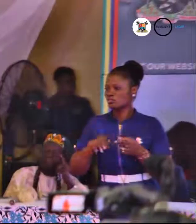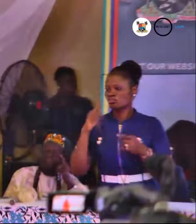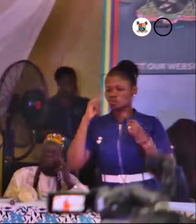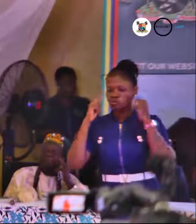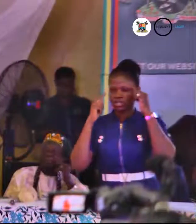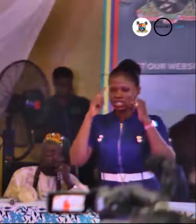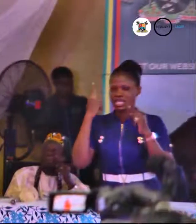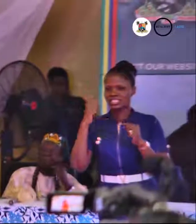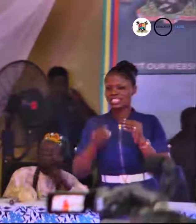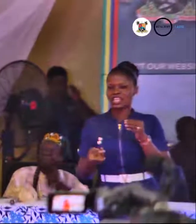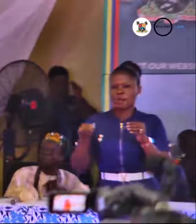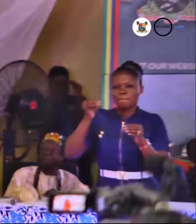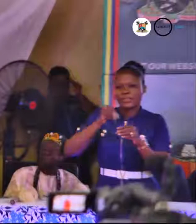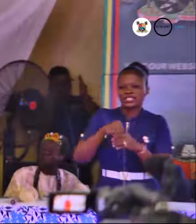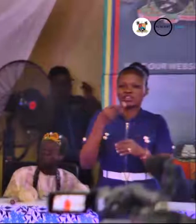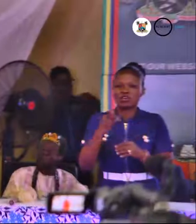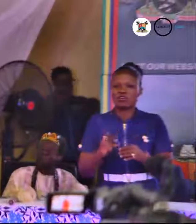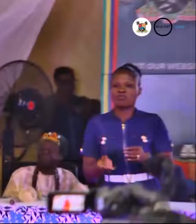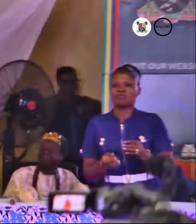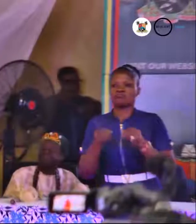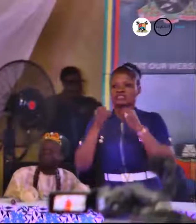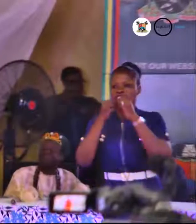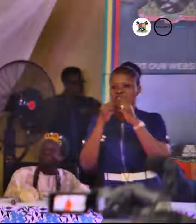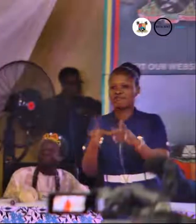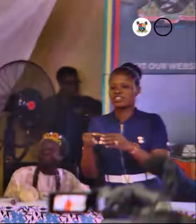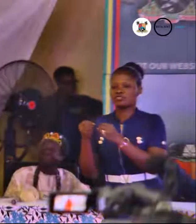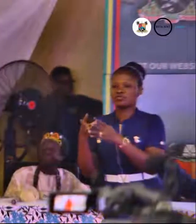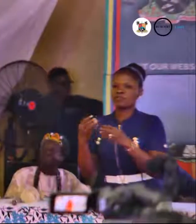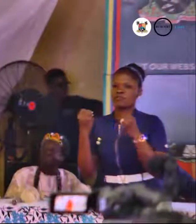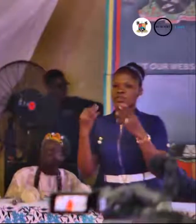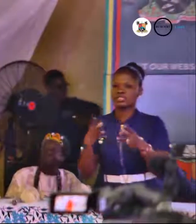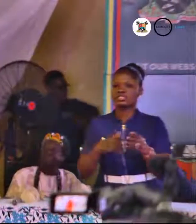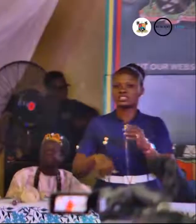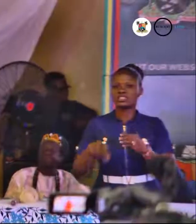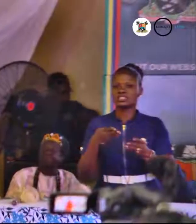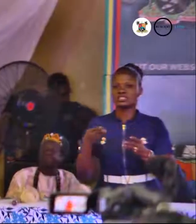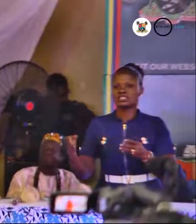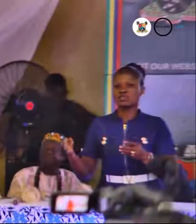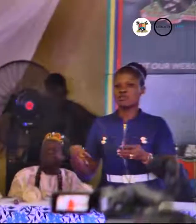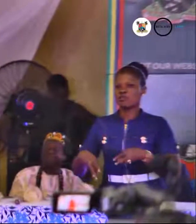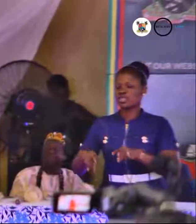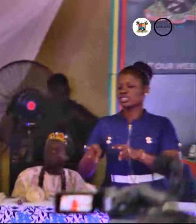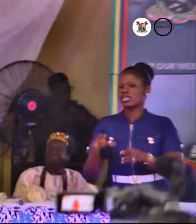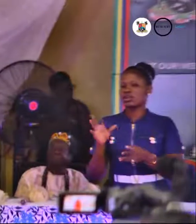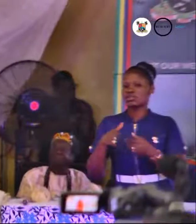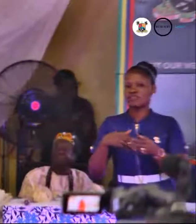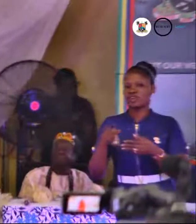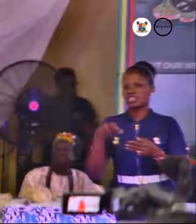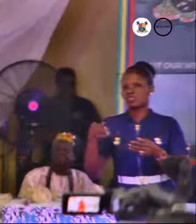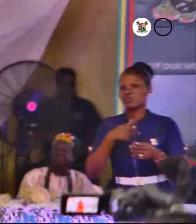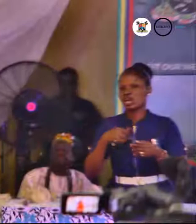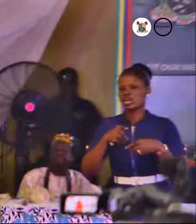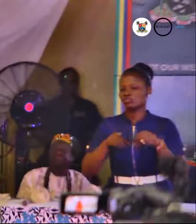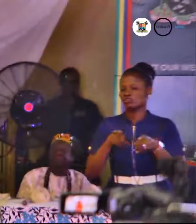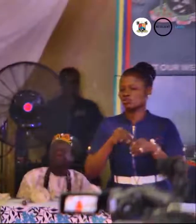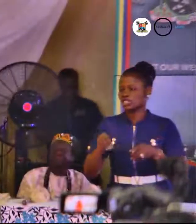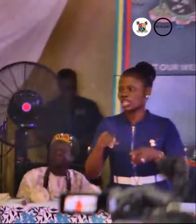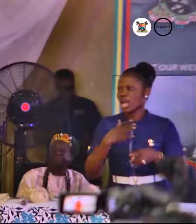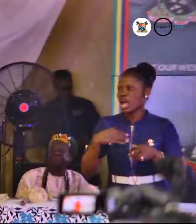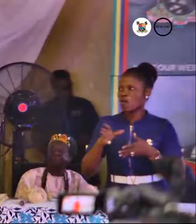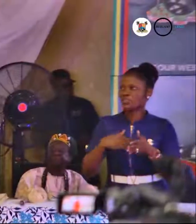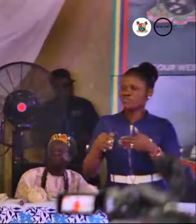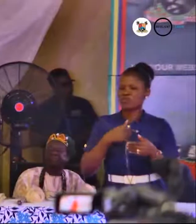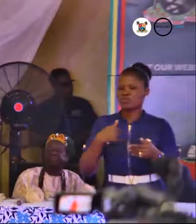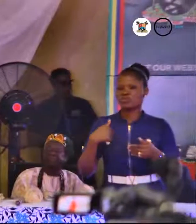the impact of multiple shocks and stresses on whatever it is that we are proposing, and also the impact that whatever it is that we